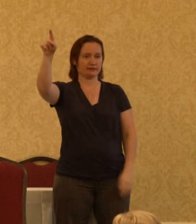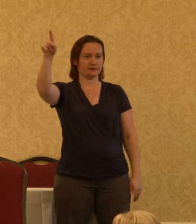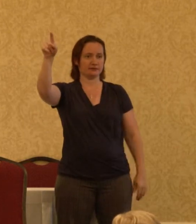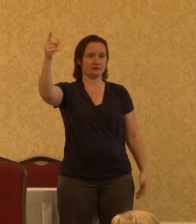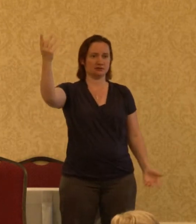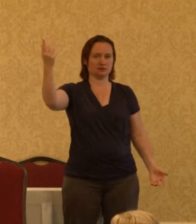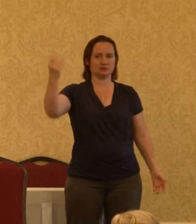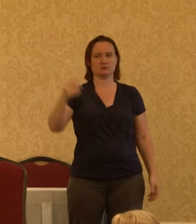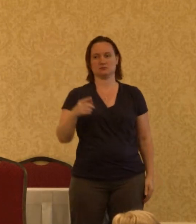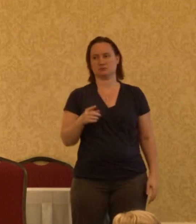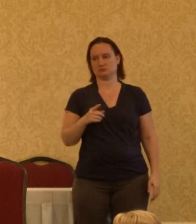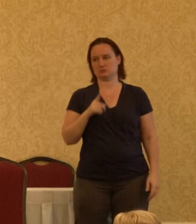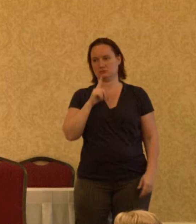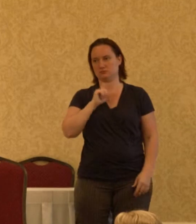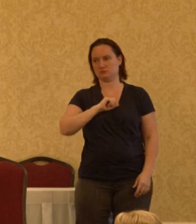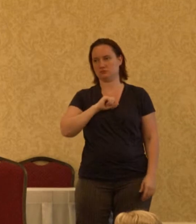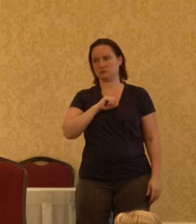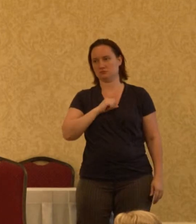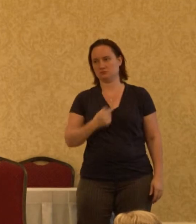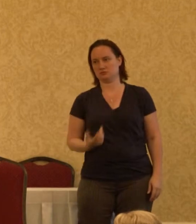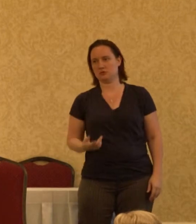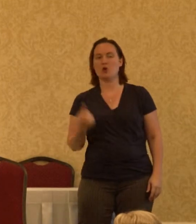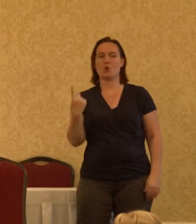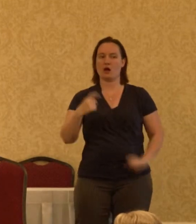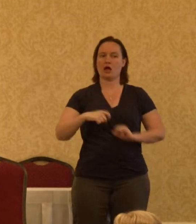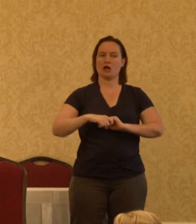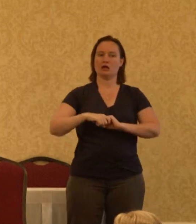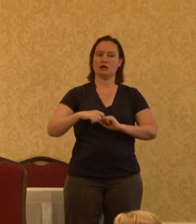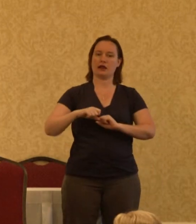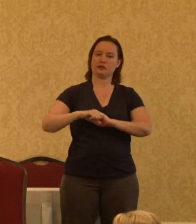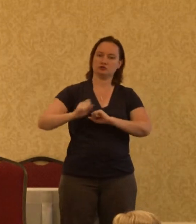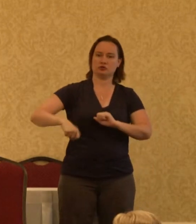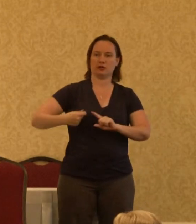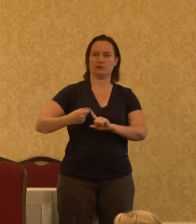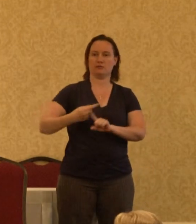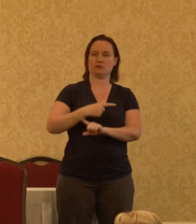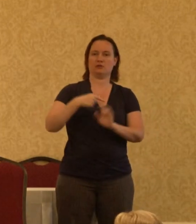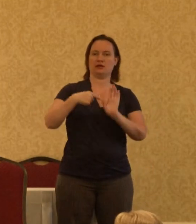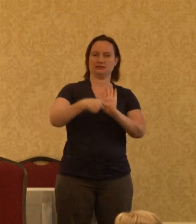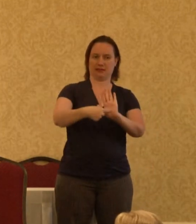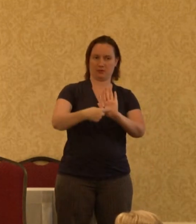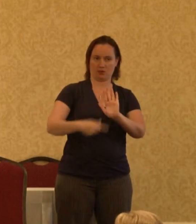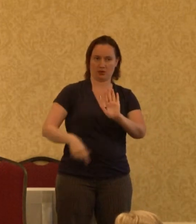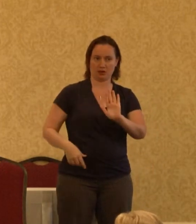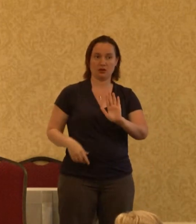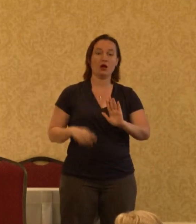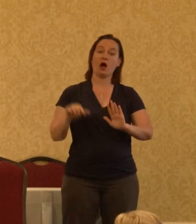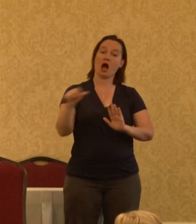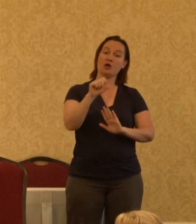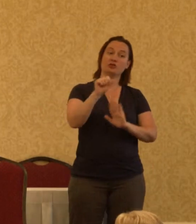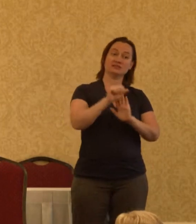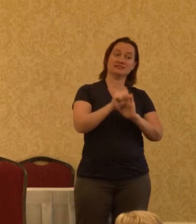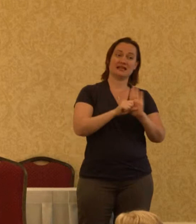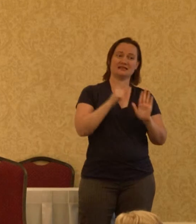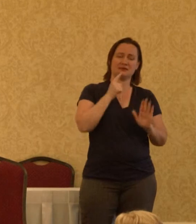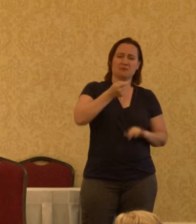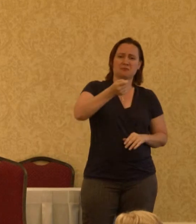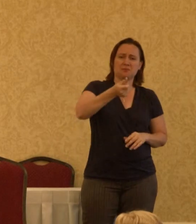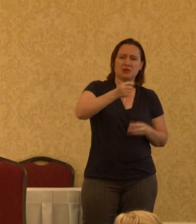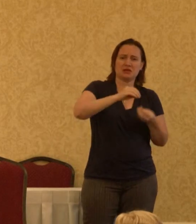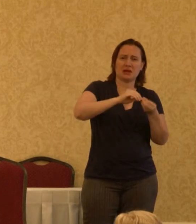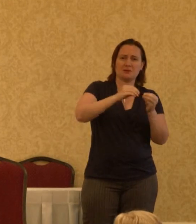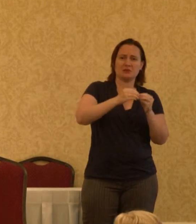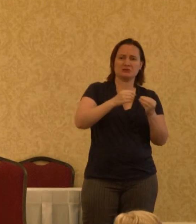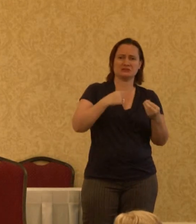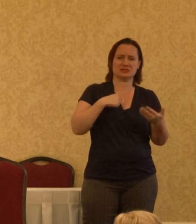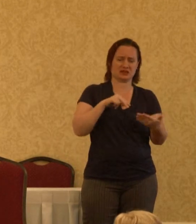true. That's one extreme example, but there were other states where they gave very small numbers, and I'm kind of